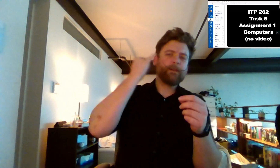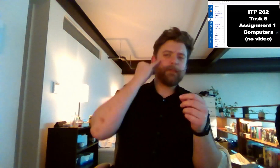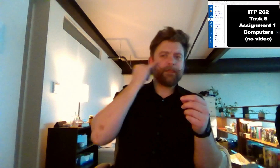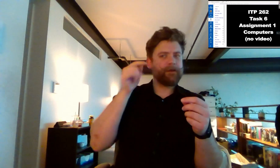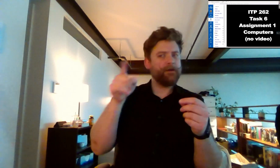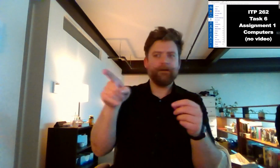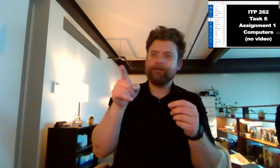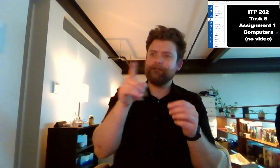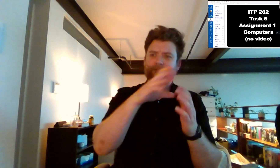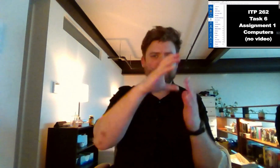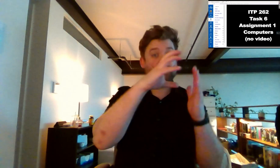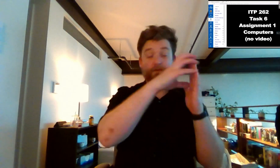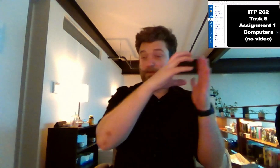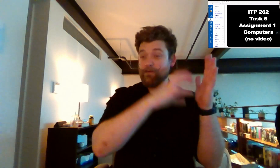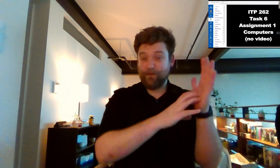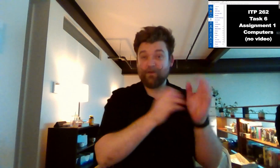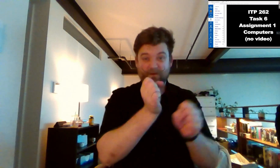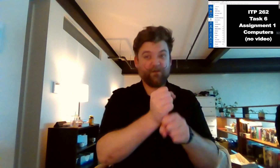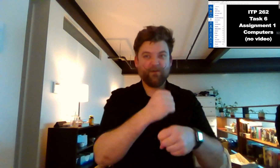move. It can't go there.